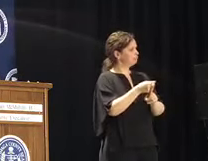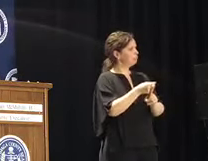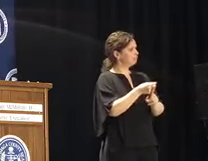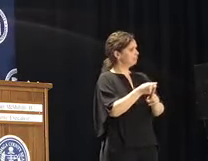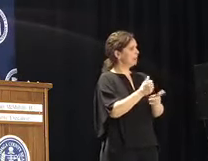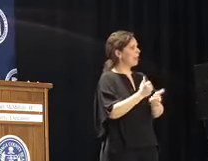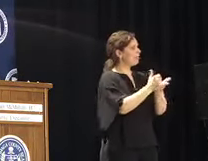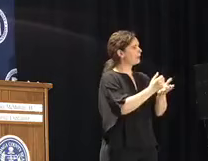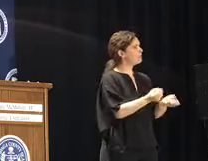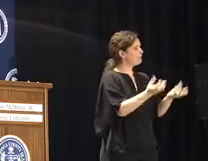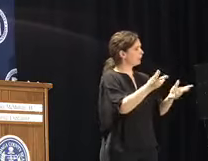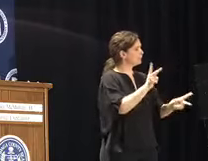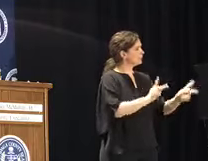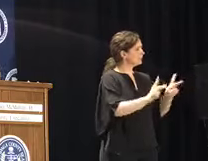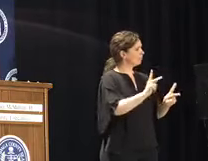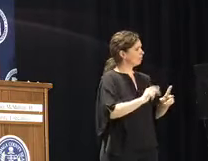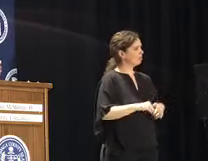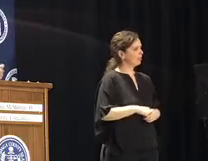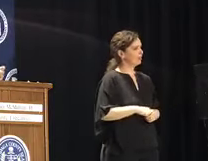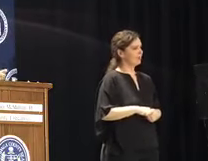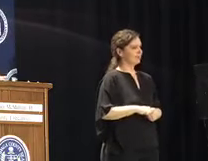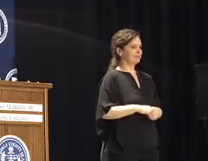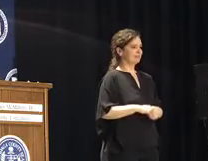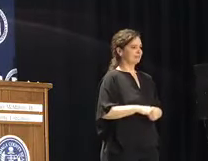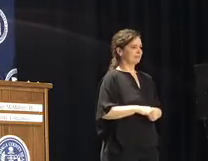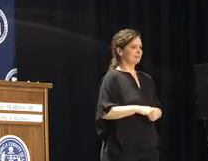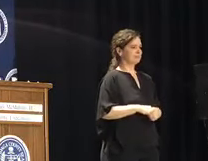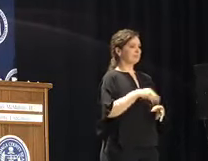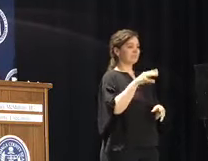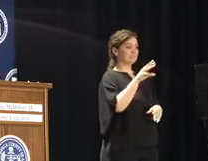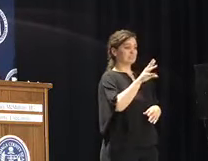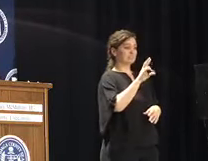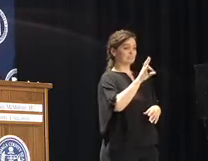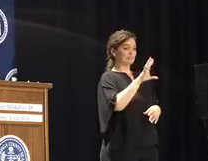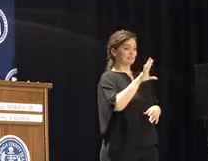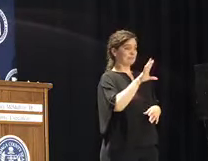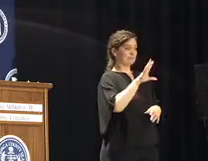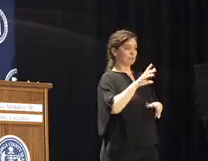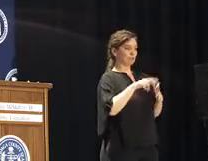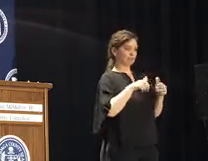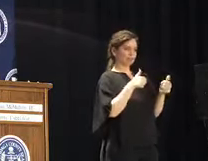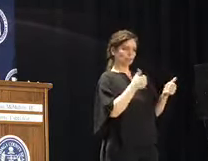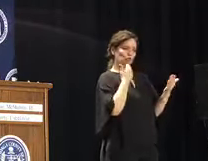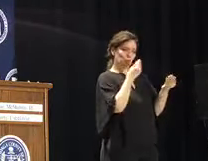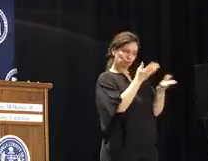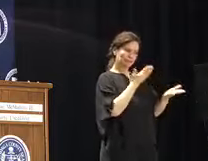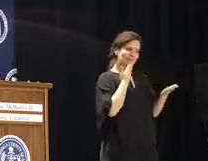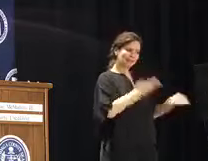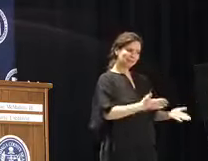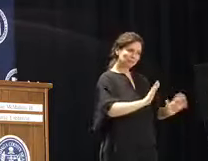help they need and getting to them faster. So 675 is a good number. That's the good news. Thanks, folks.